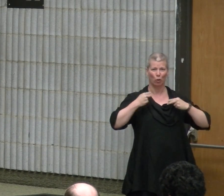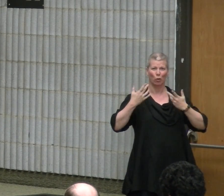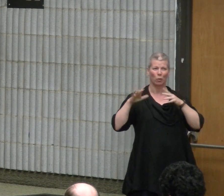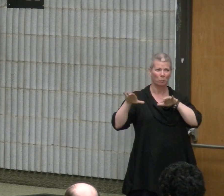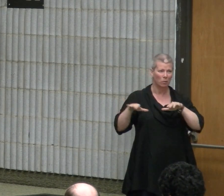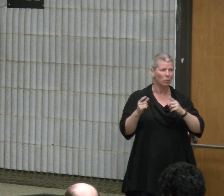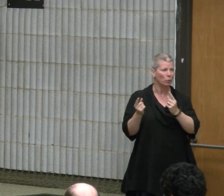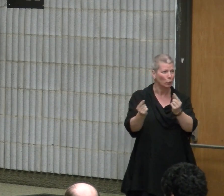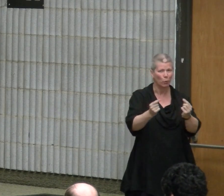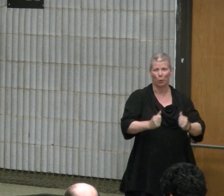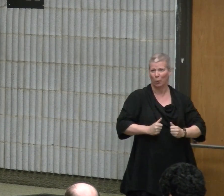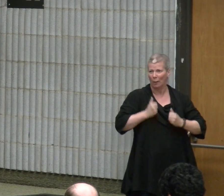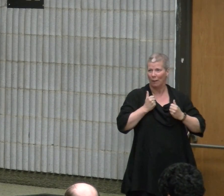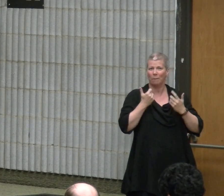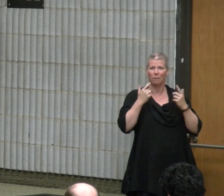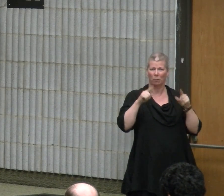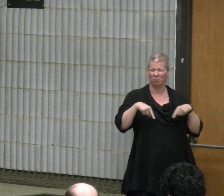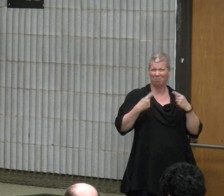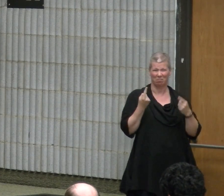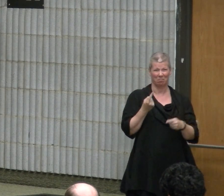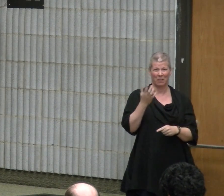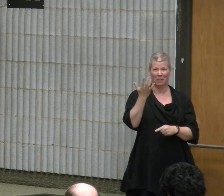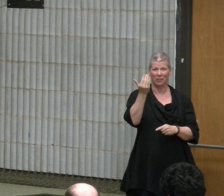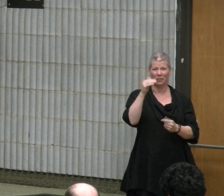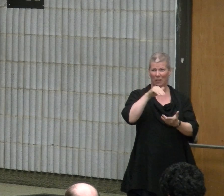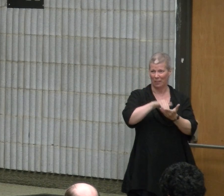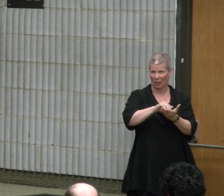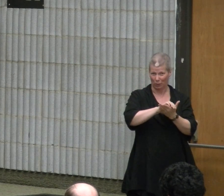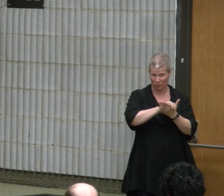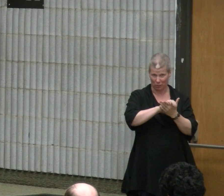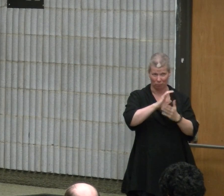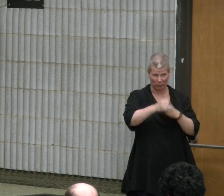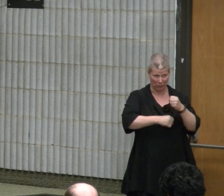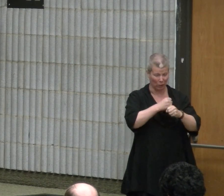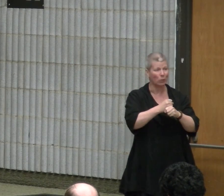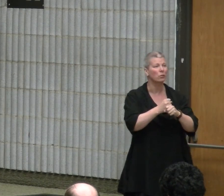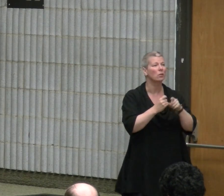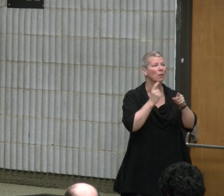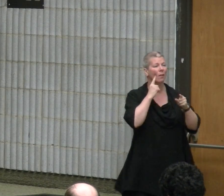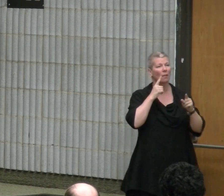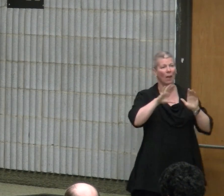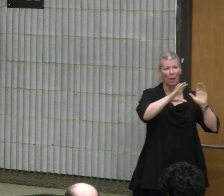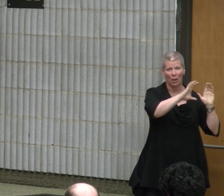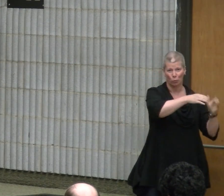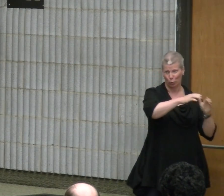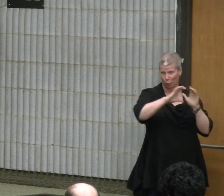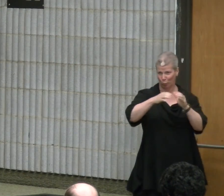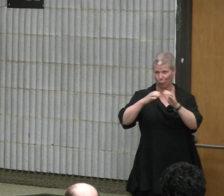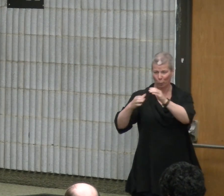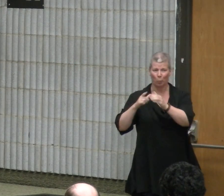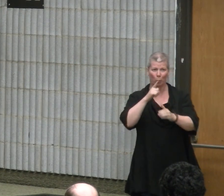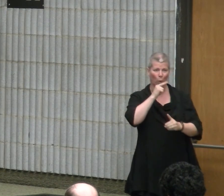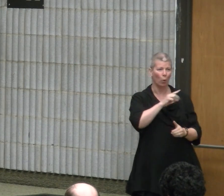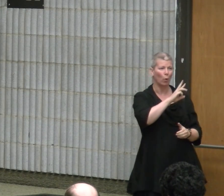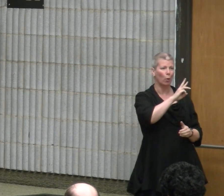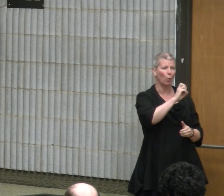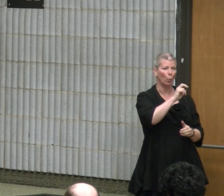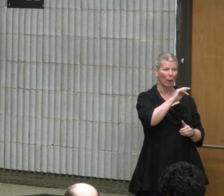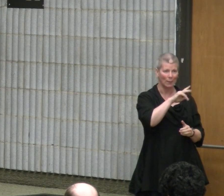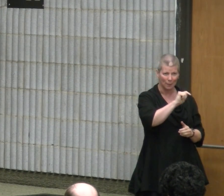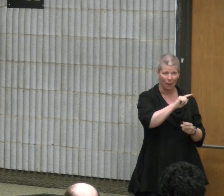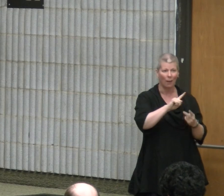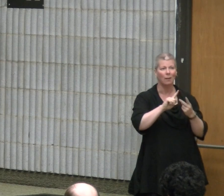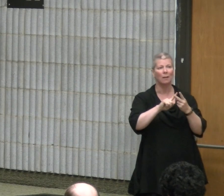land is the territory of the Huron-Wendat and Petun First Nations, the Seneca, and most recently, the Mississauga of the Credit